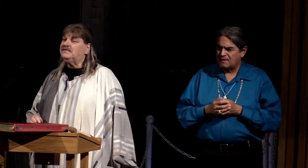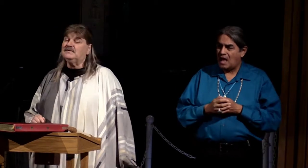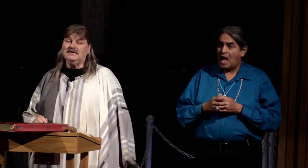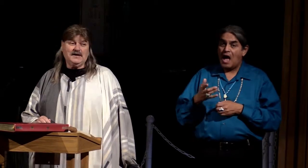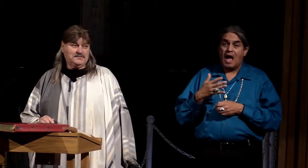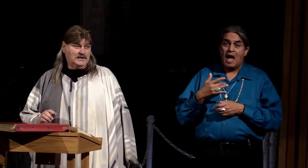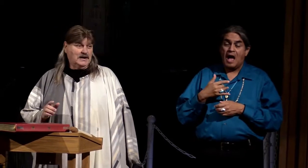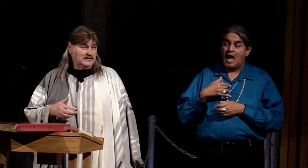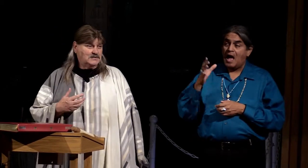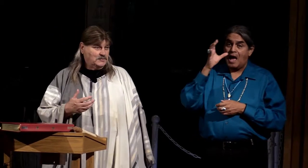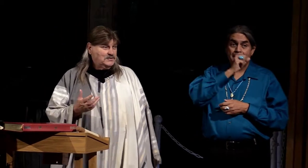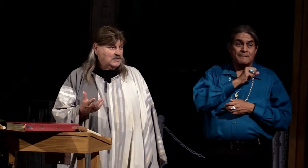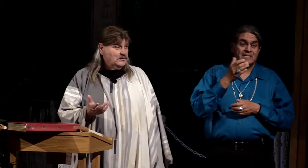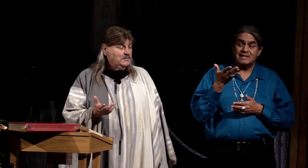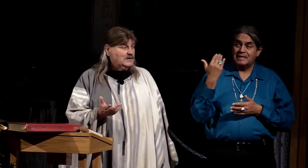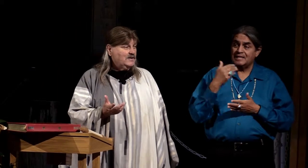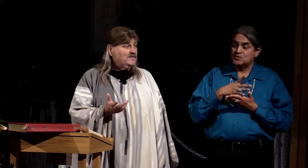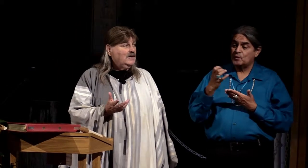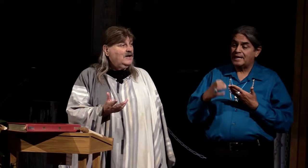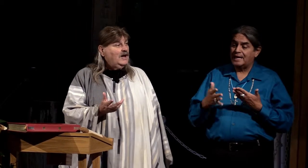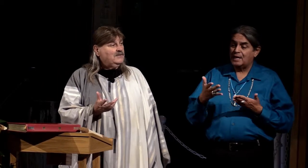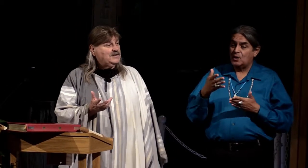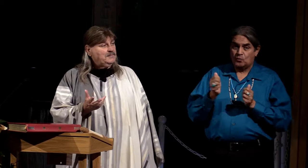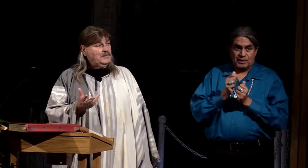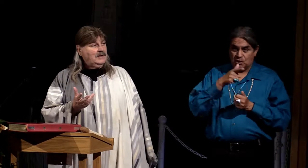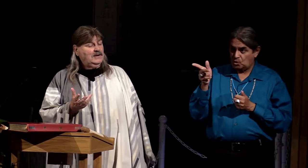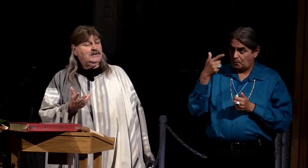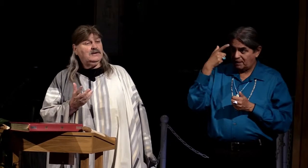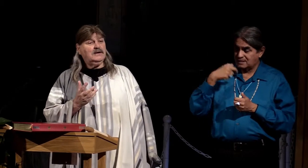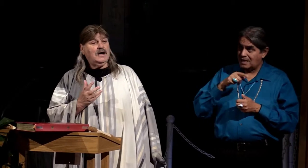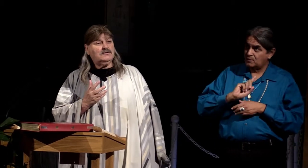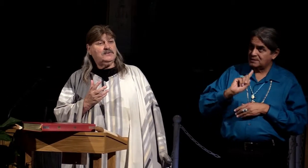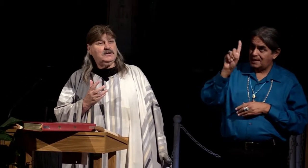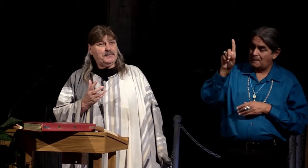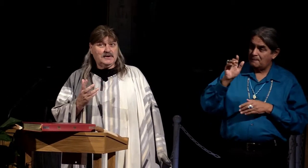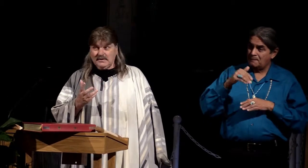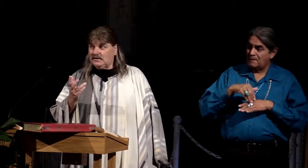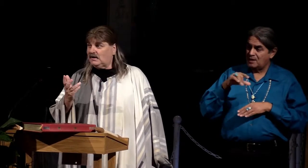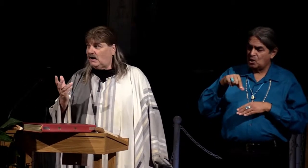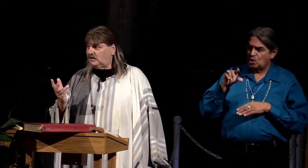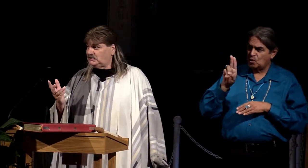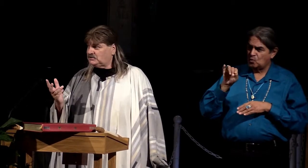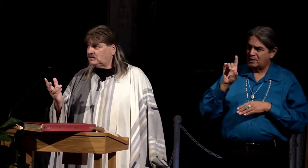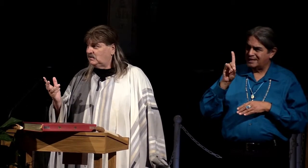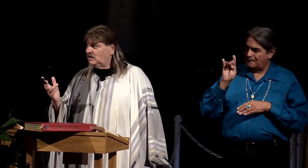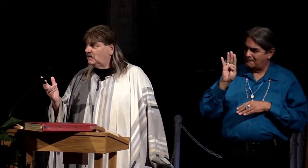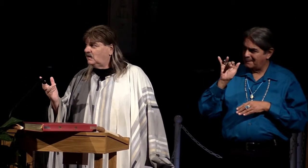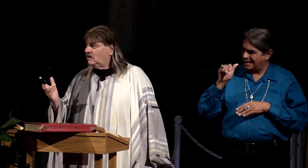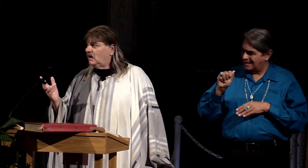I missed last weekend with you because I was up at Quinnipiac